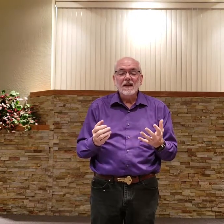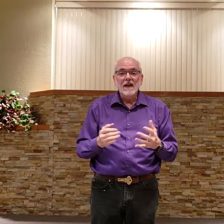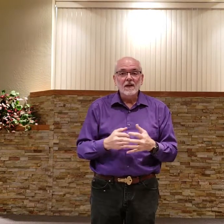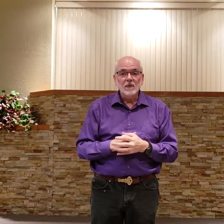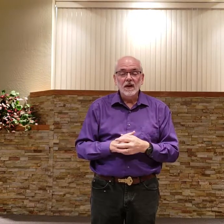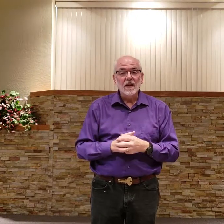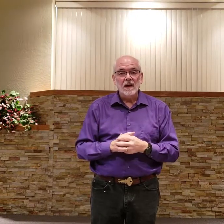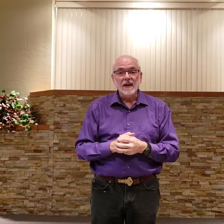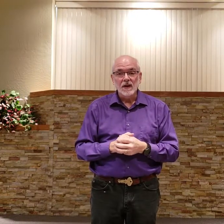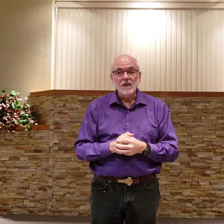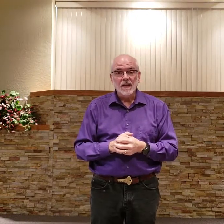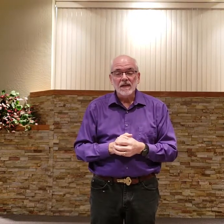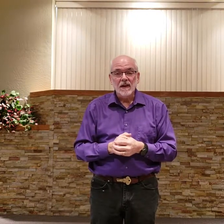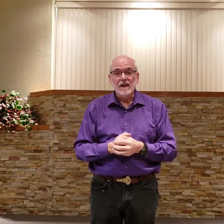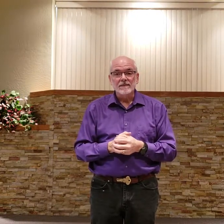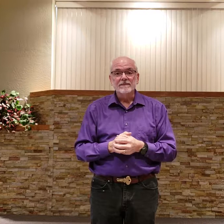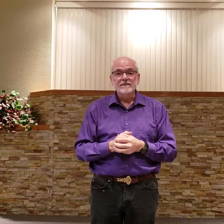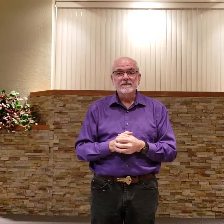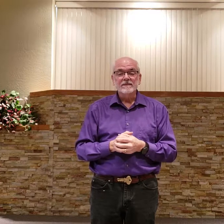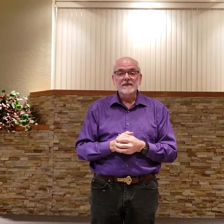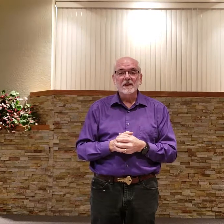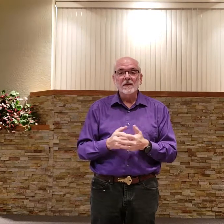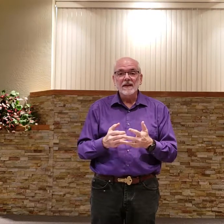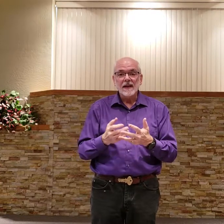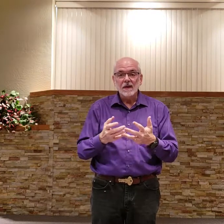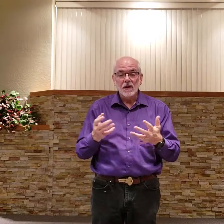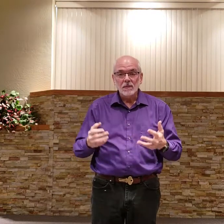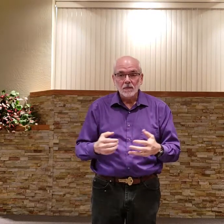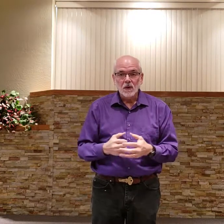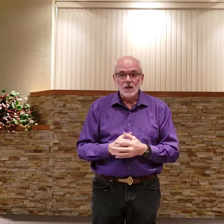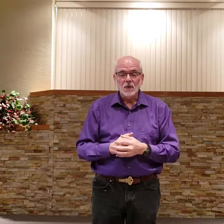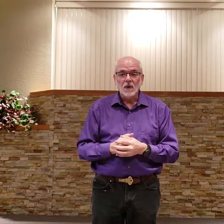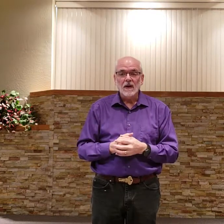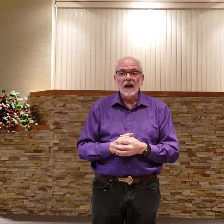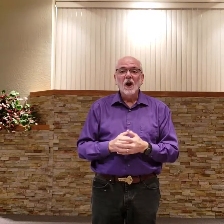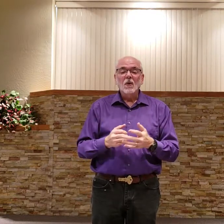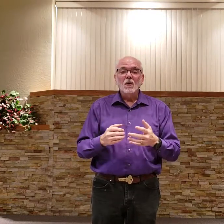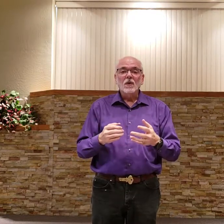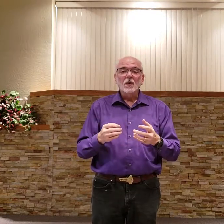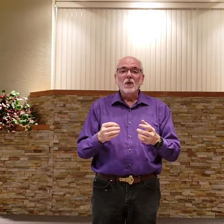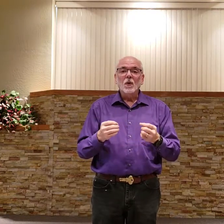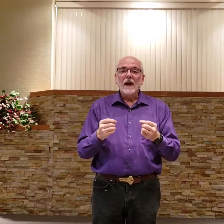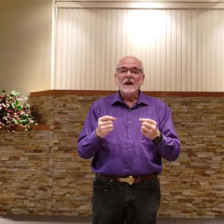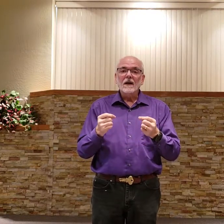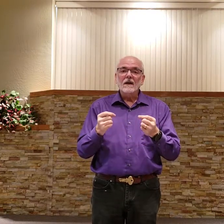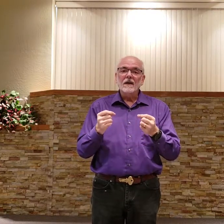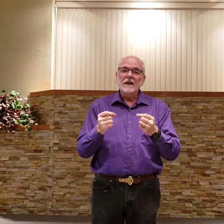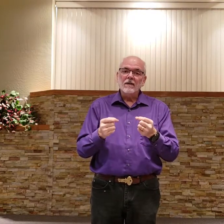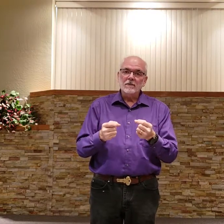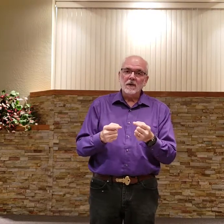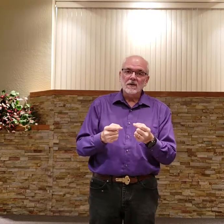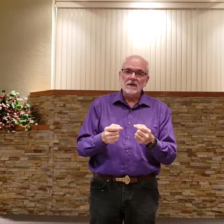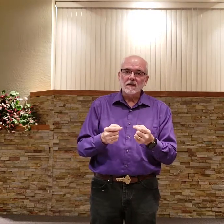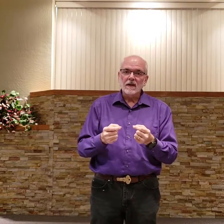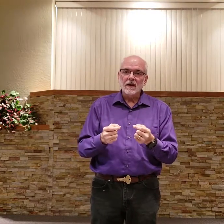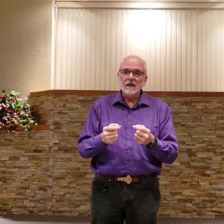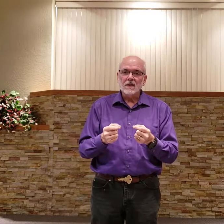singing is really a hearing thing. Something the hearing people enjoy. The way the deaf person